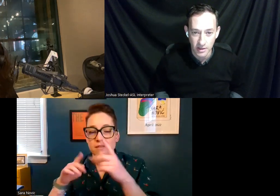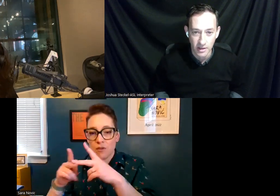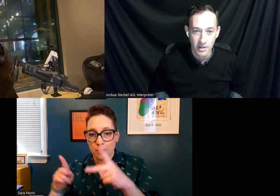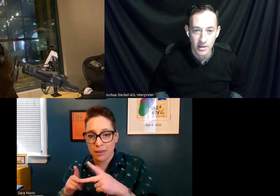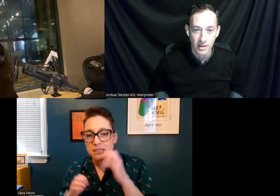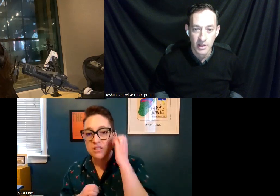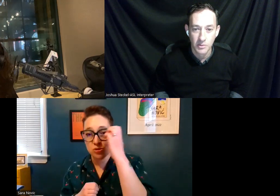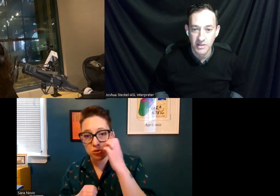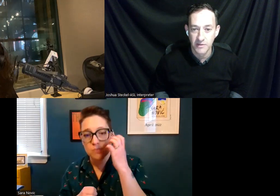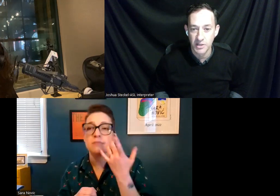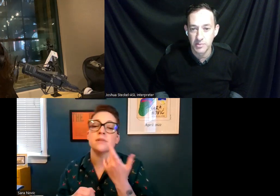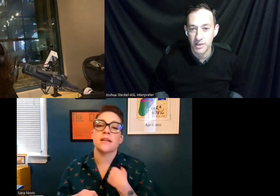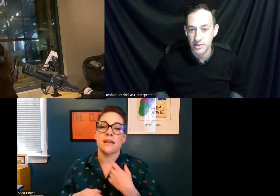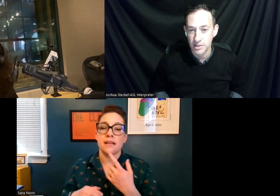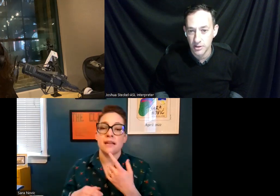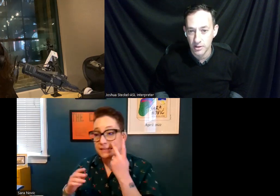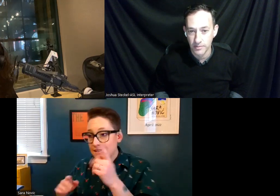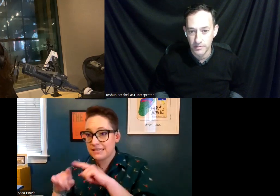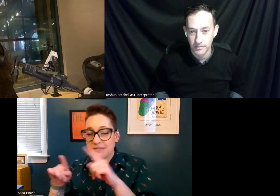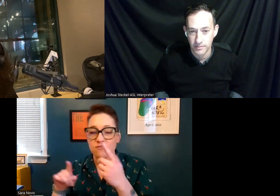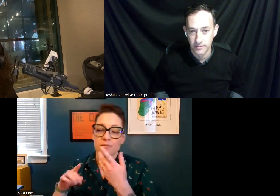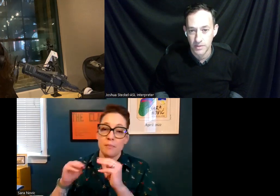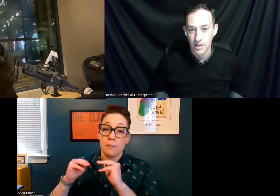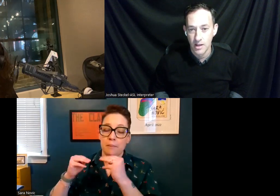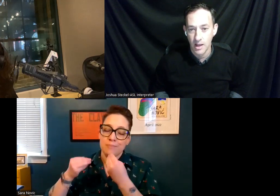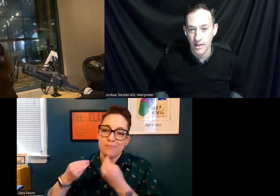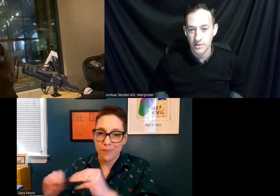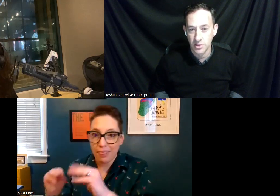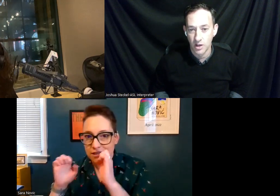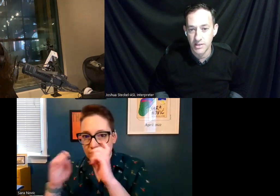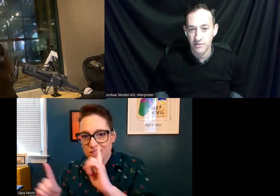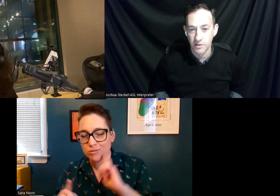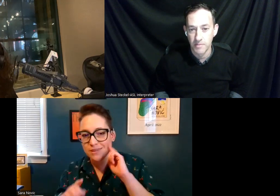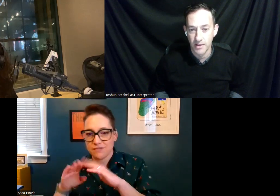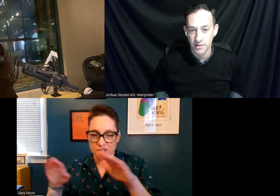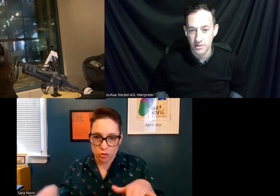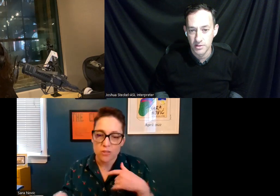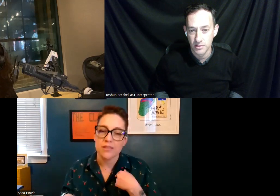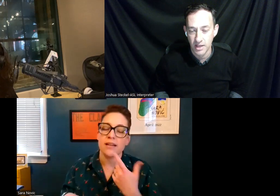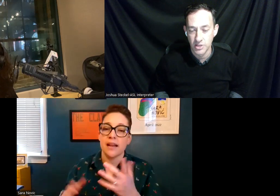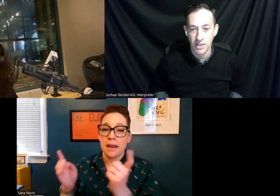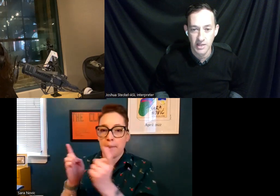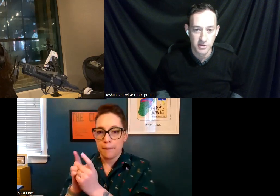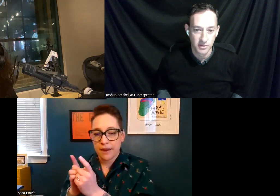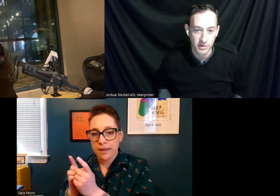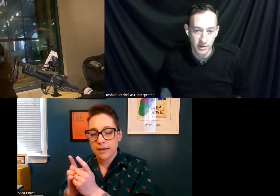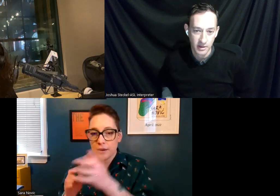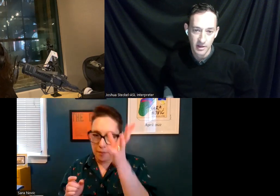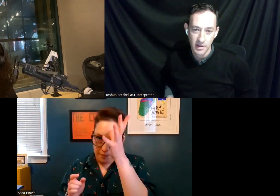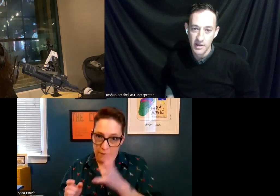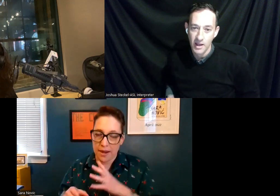country. He went to various places in Europe and saw different methods to educate deaf